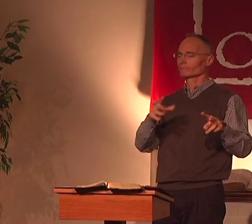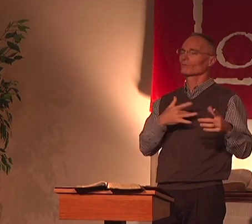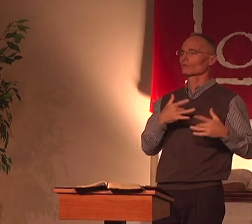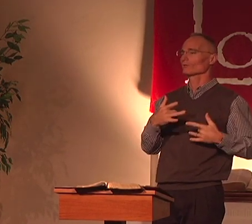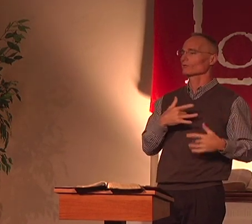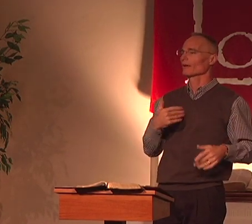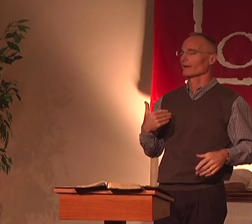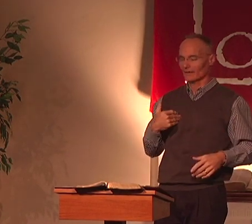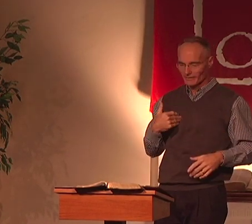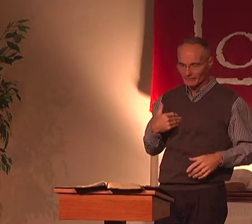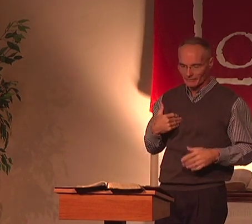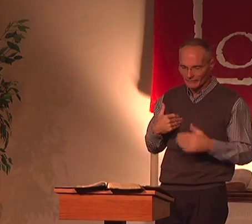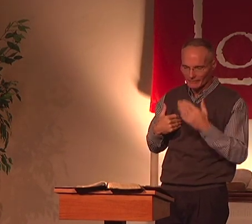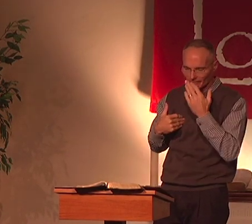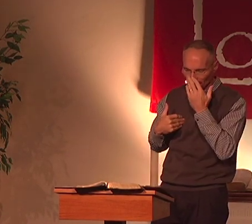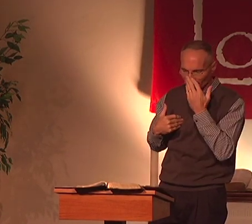at the body I do have concerns